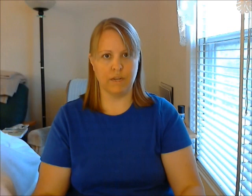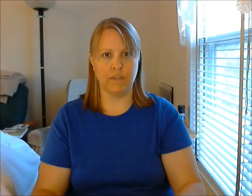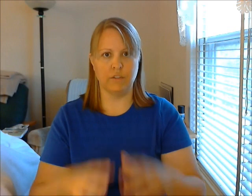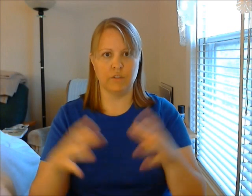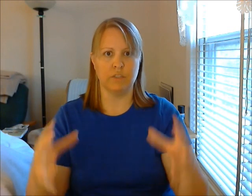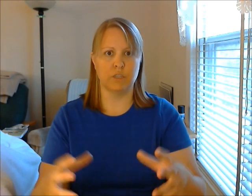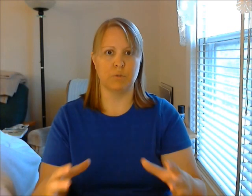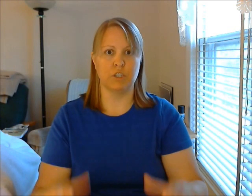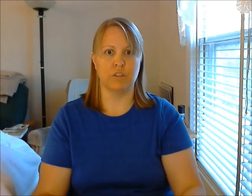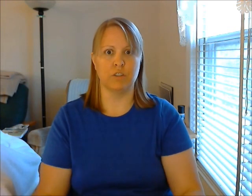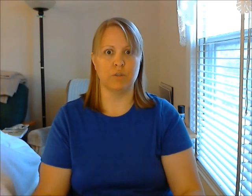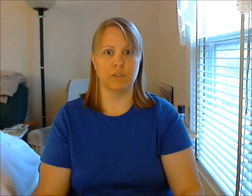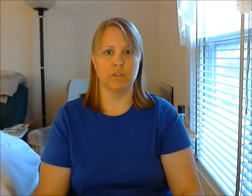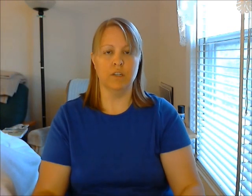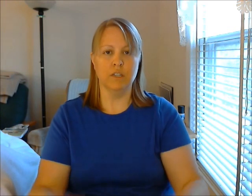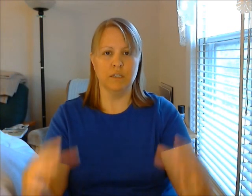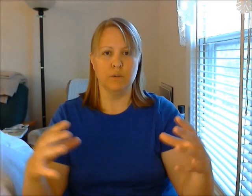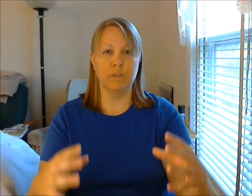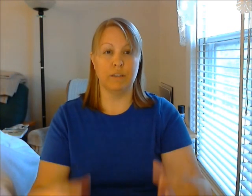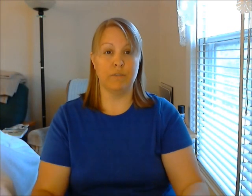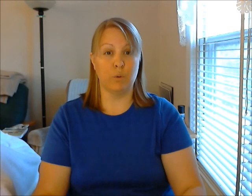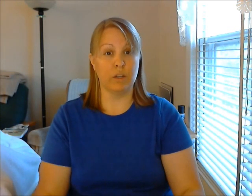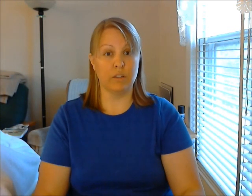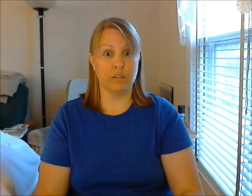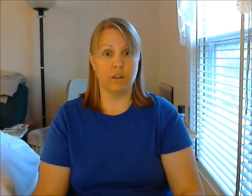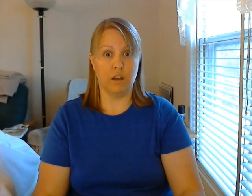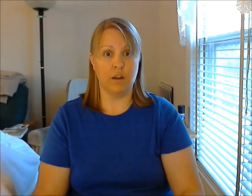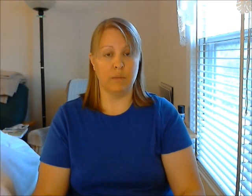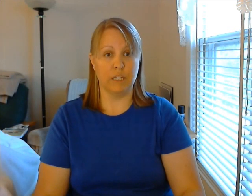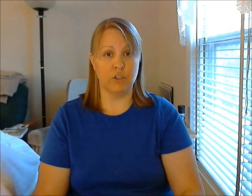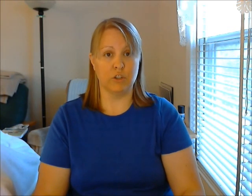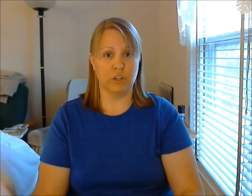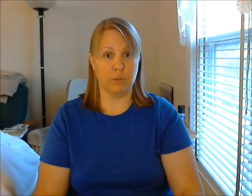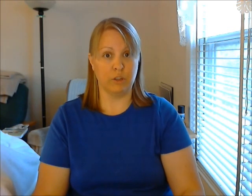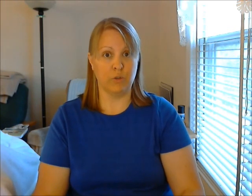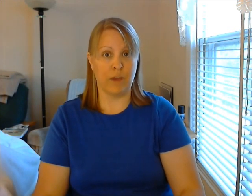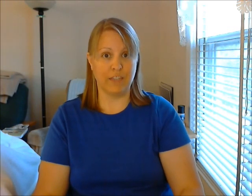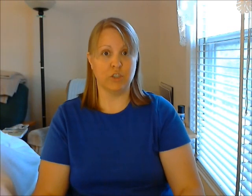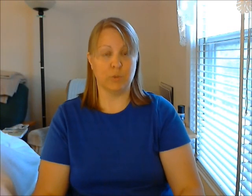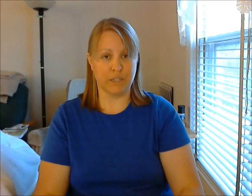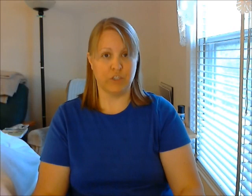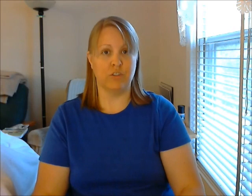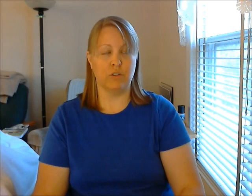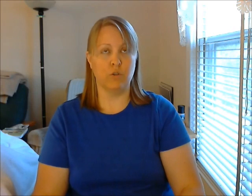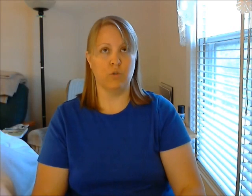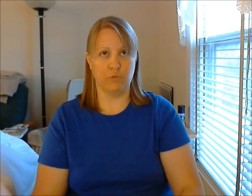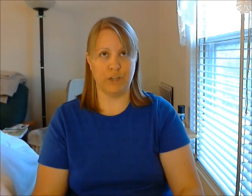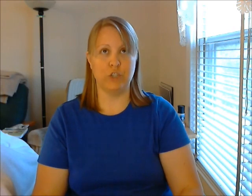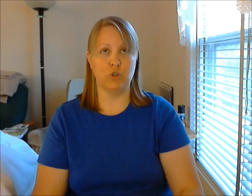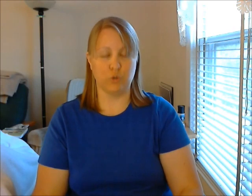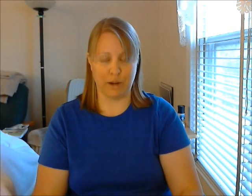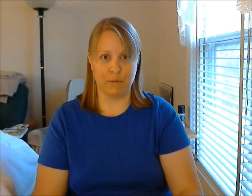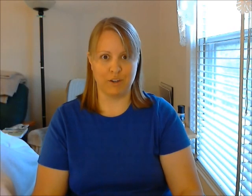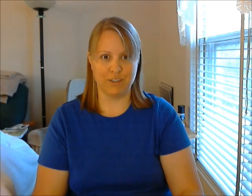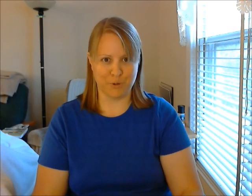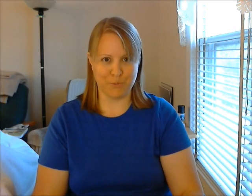range of expression, and you can really focus on making sure your WH question facial grammar is